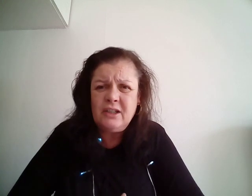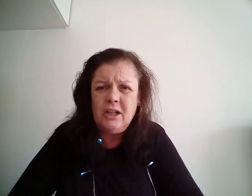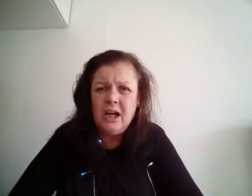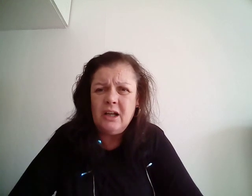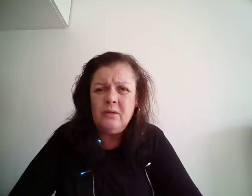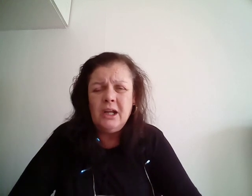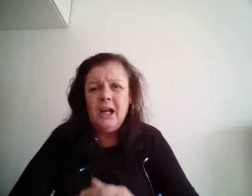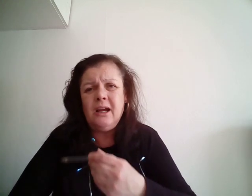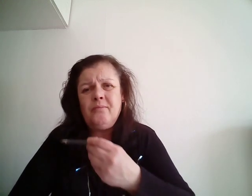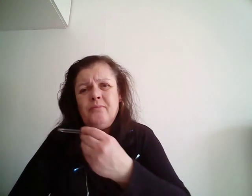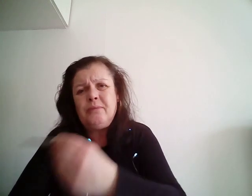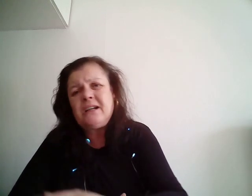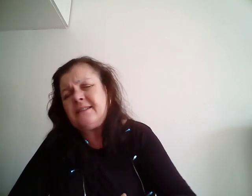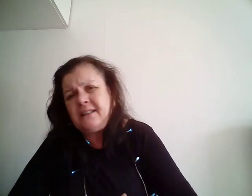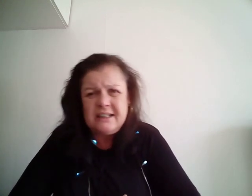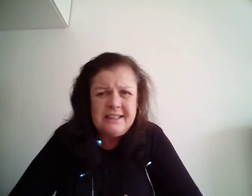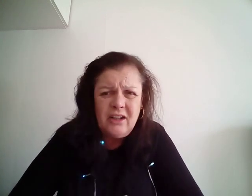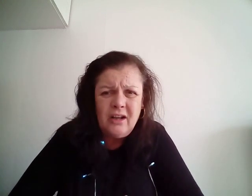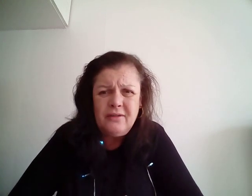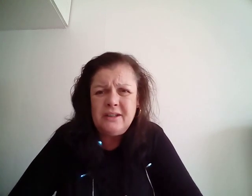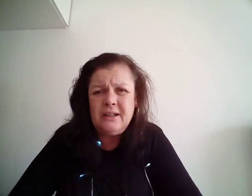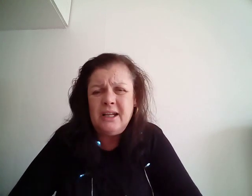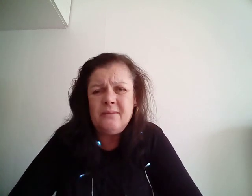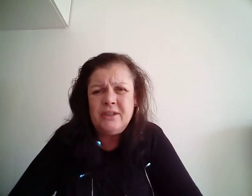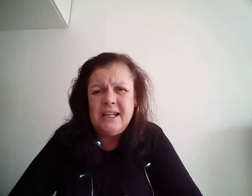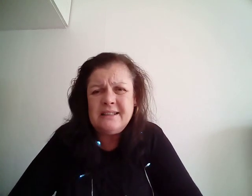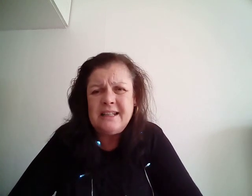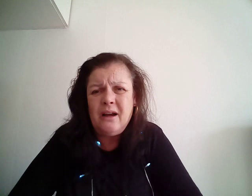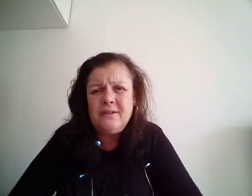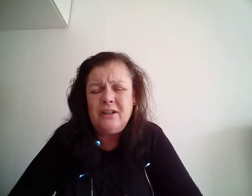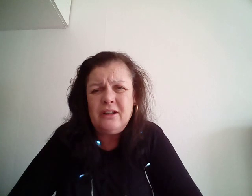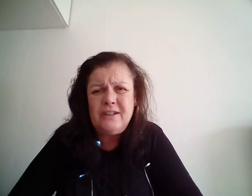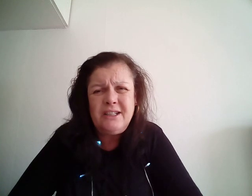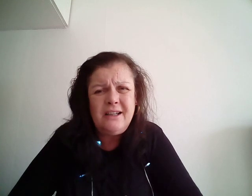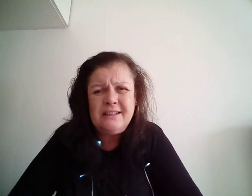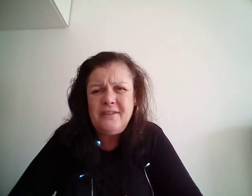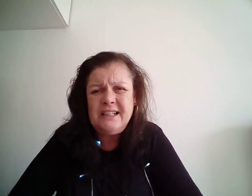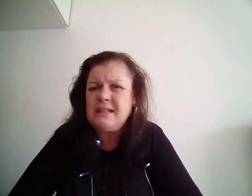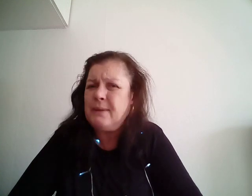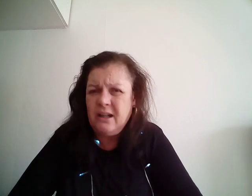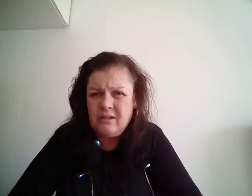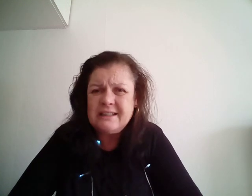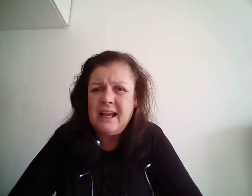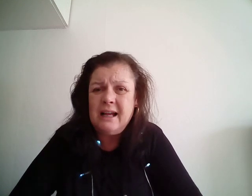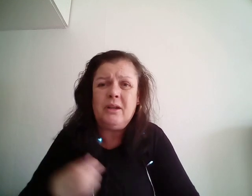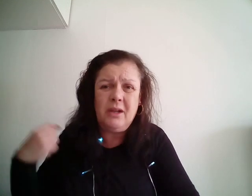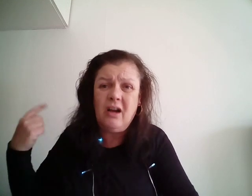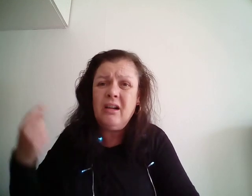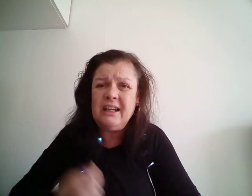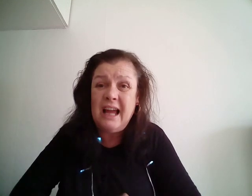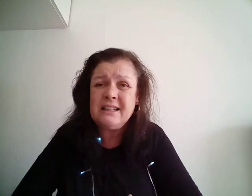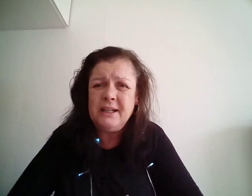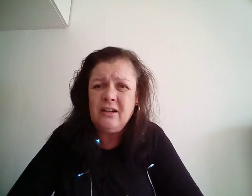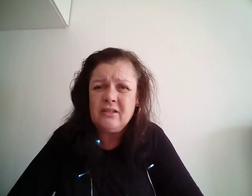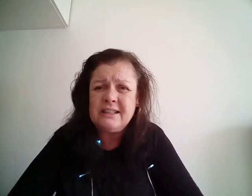you know, because like I said, over the years now, I've seen other videos of his. It's been a long time. There we are. It has been a long